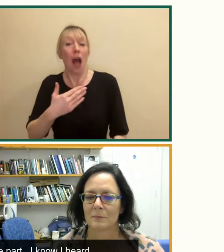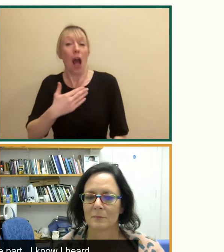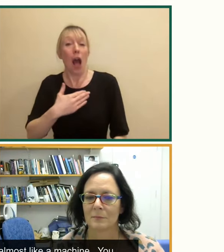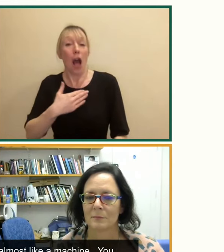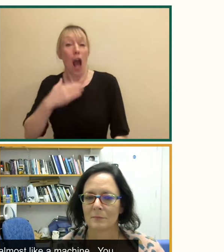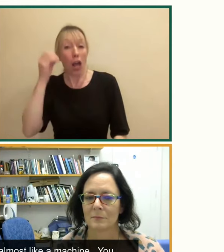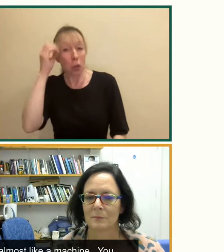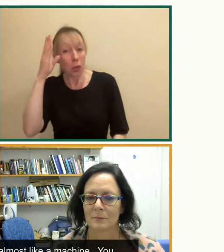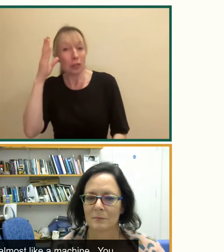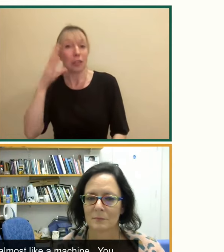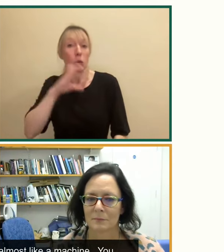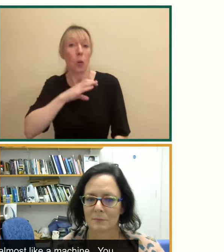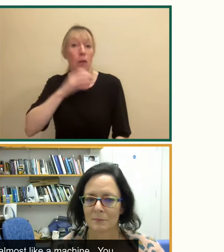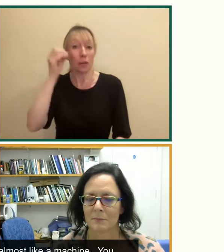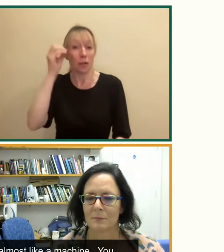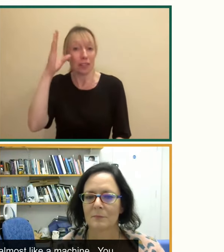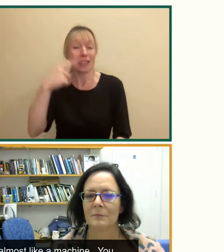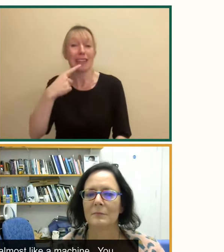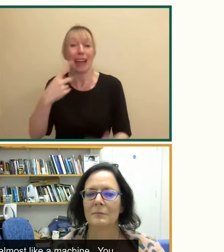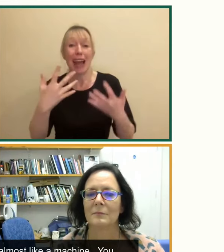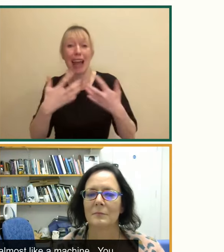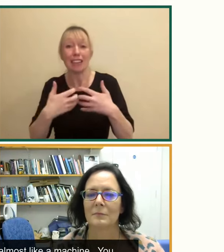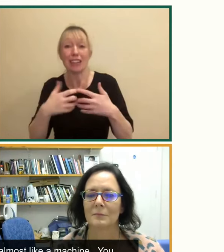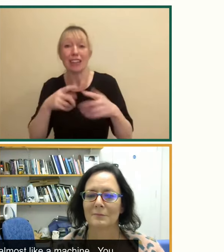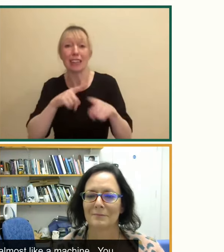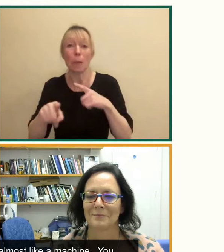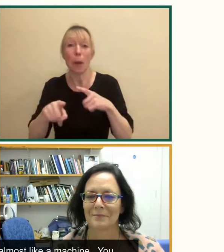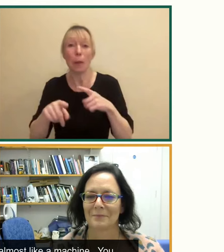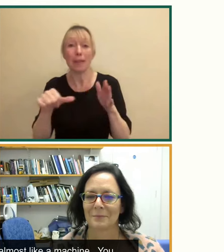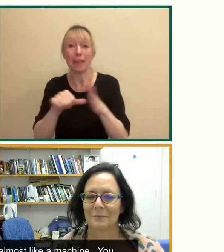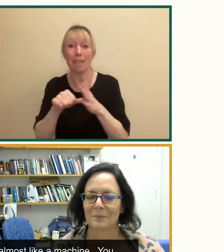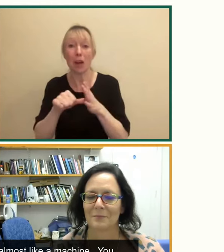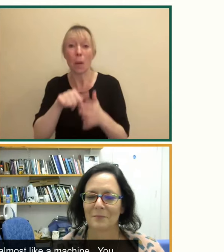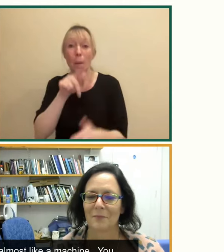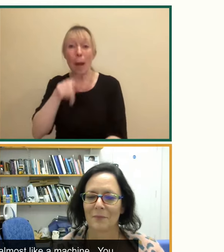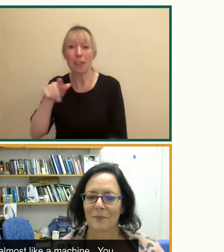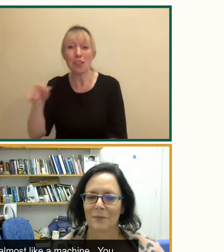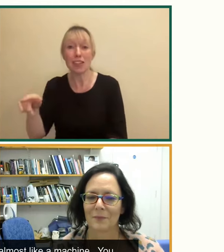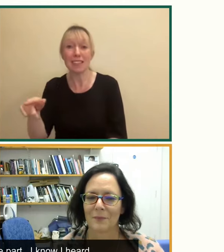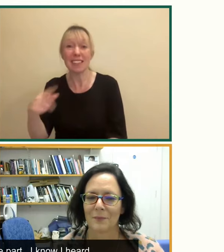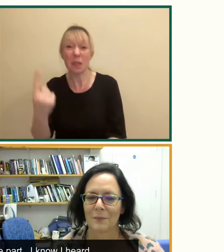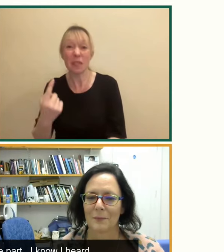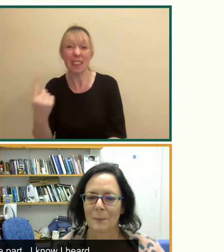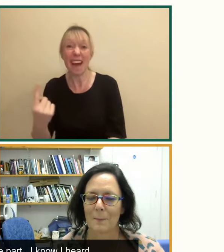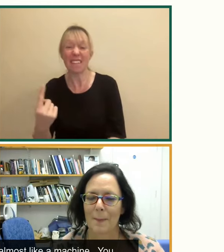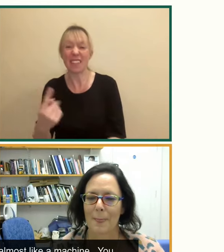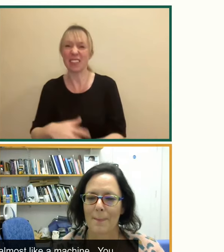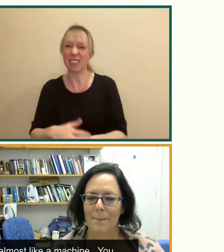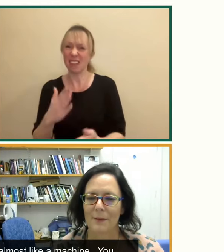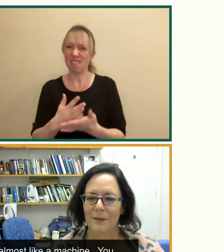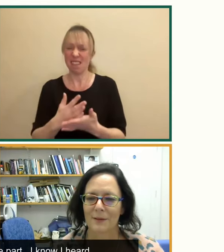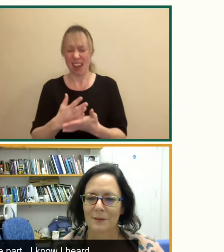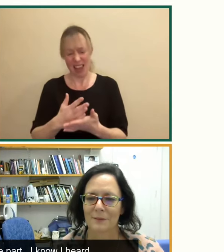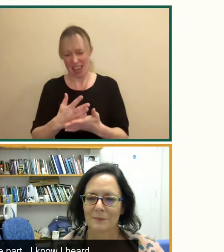joking about the fact that engineers are the most difficult people to look after, because they sometimes have an extremely mechanistic view of